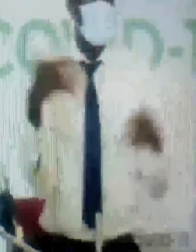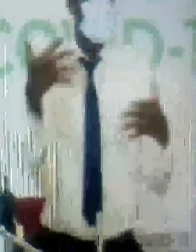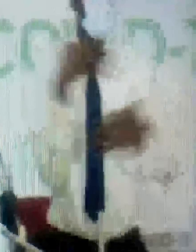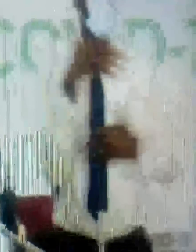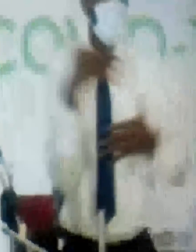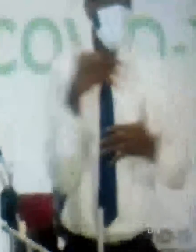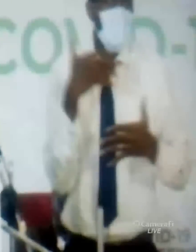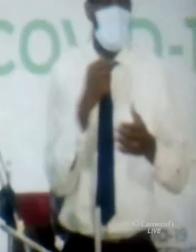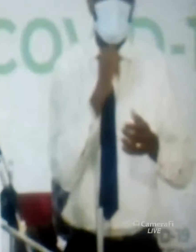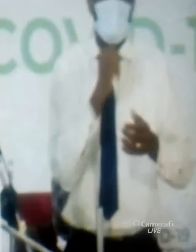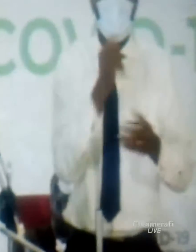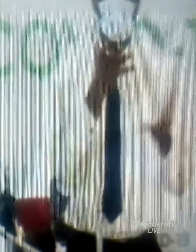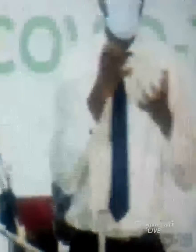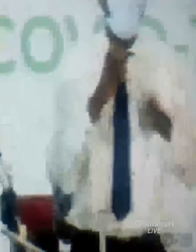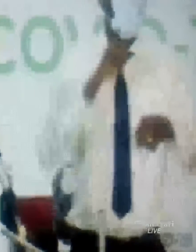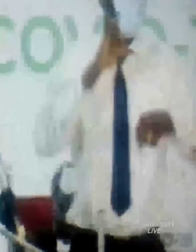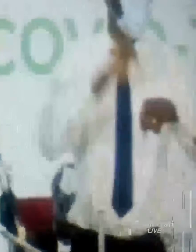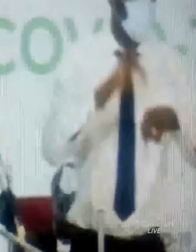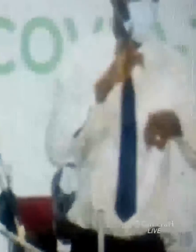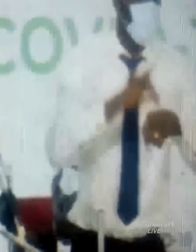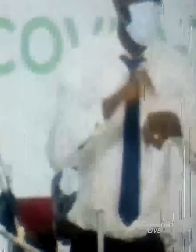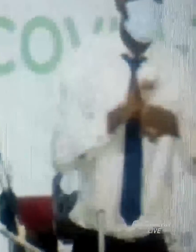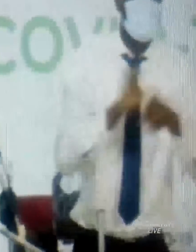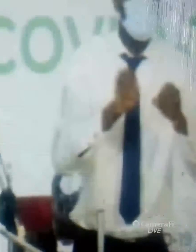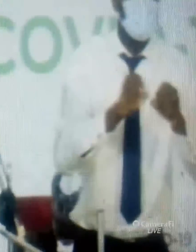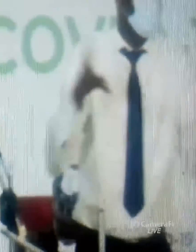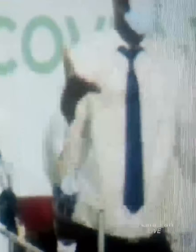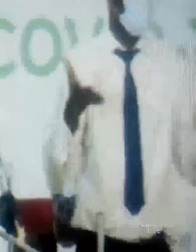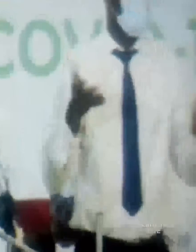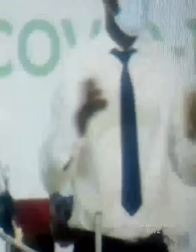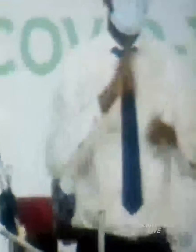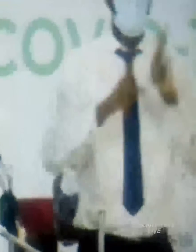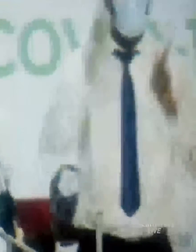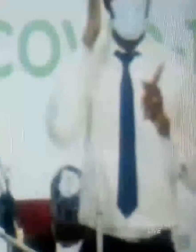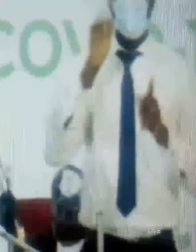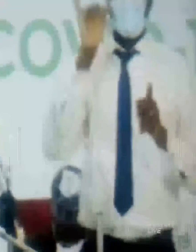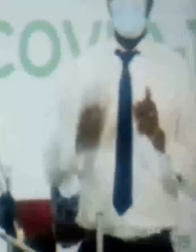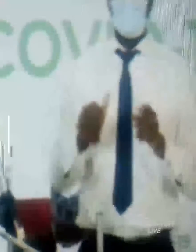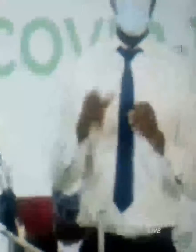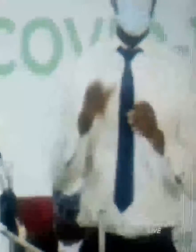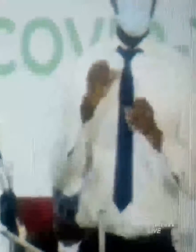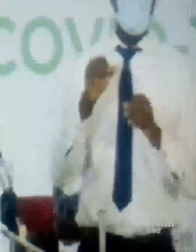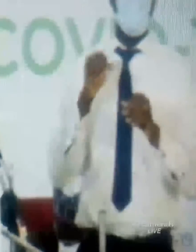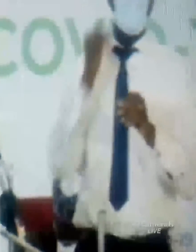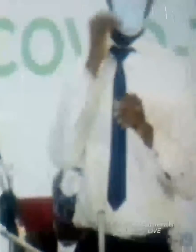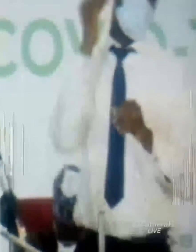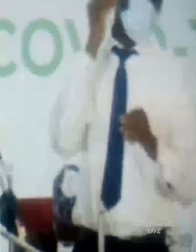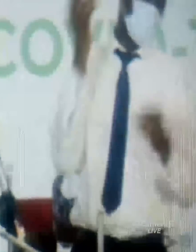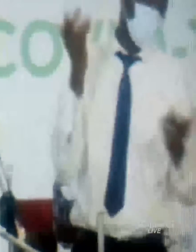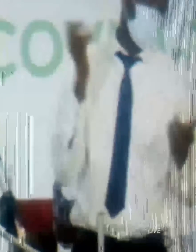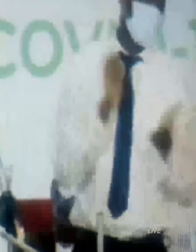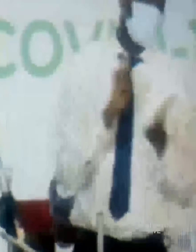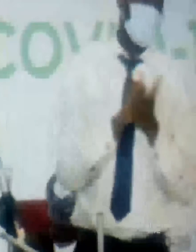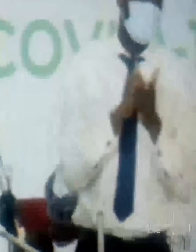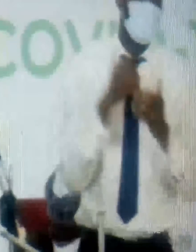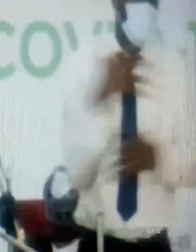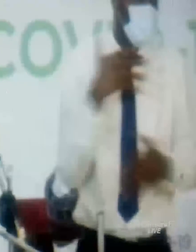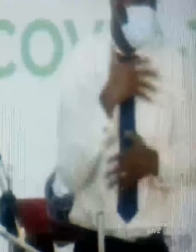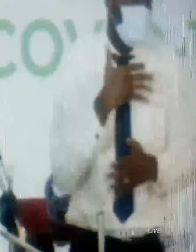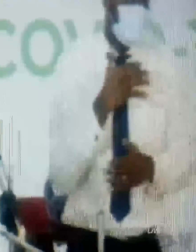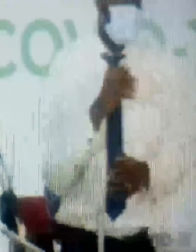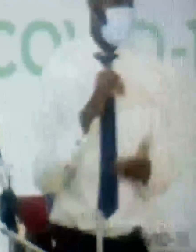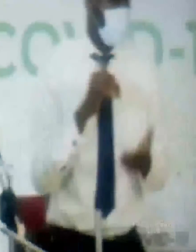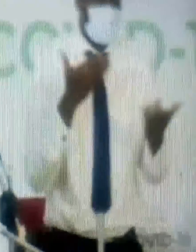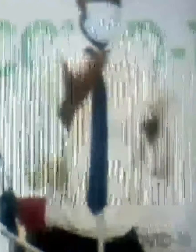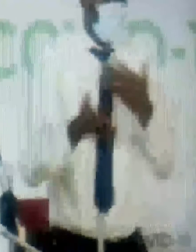infection. So a lot of people would rather stay at home because of that fear, which is genuine. A lot of people